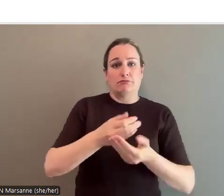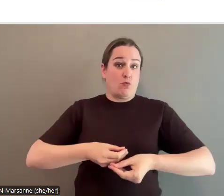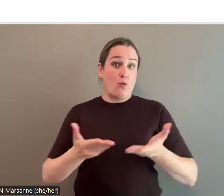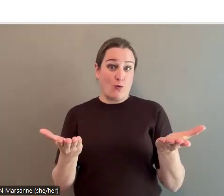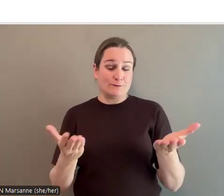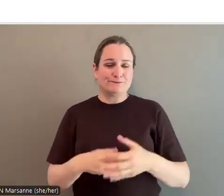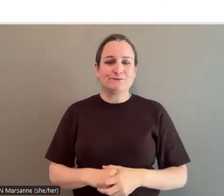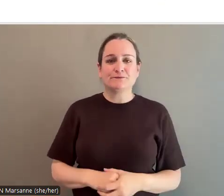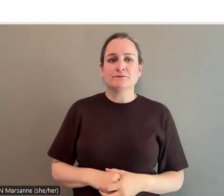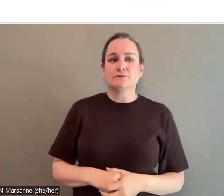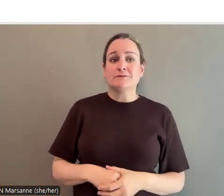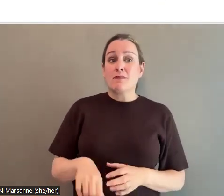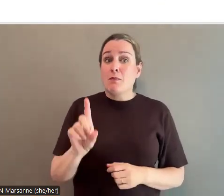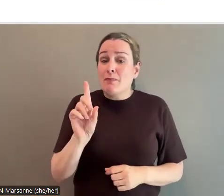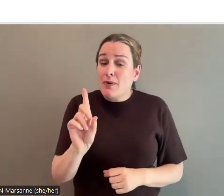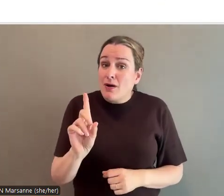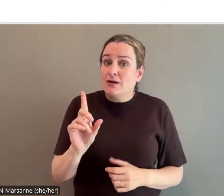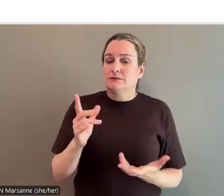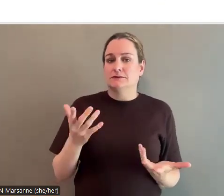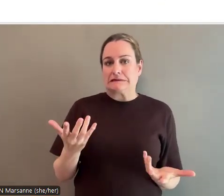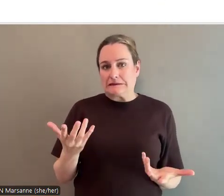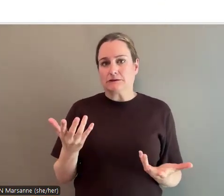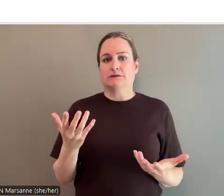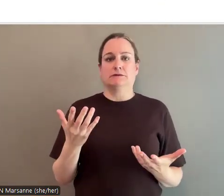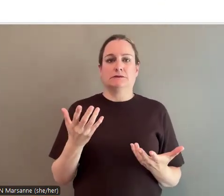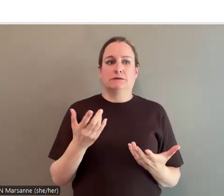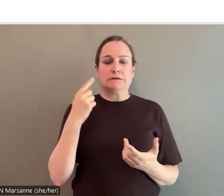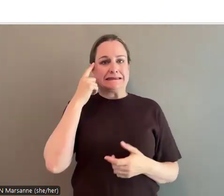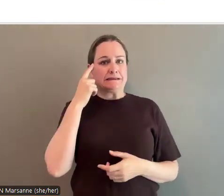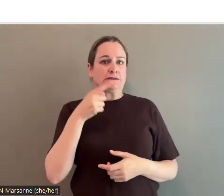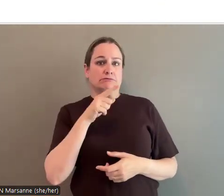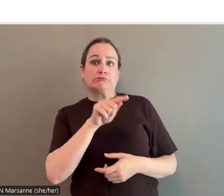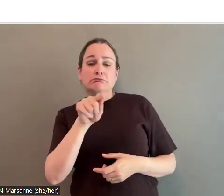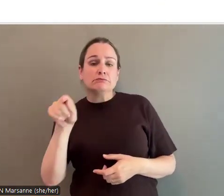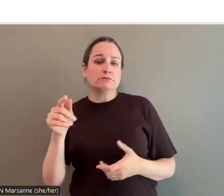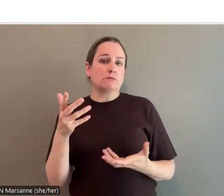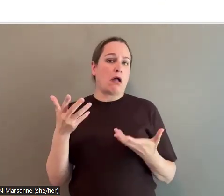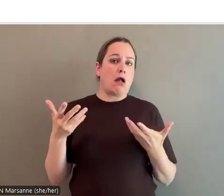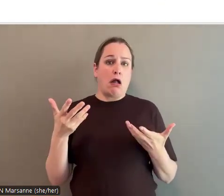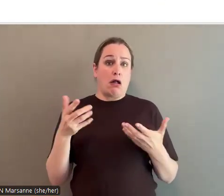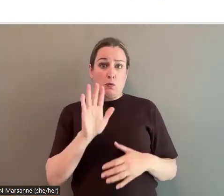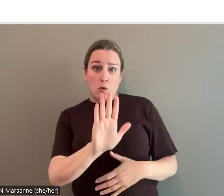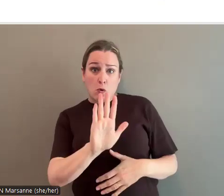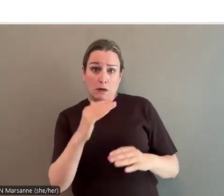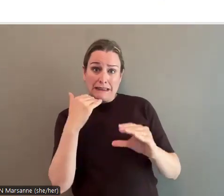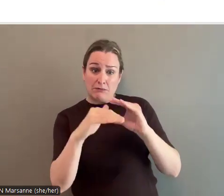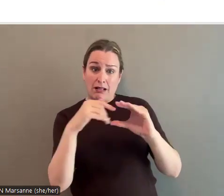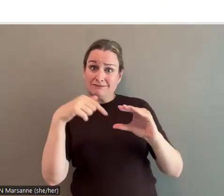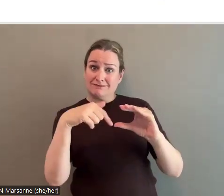is that most national members probably have changed their email